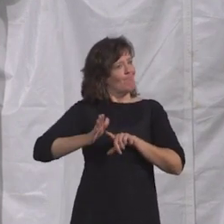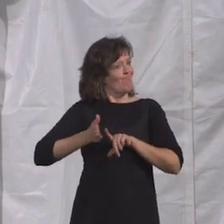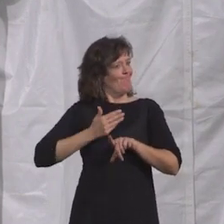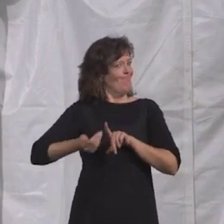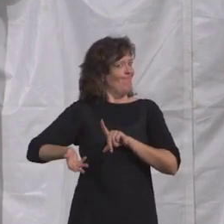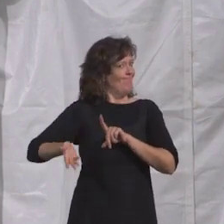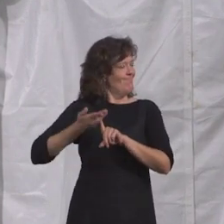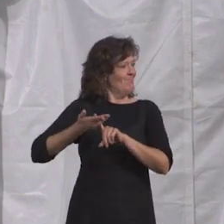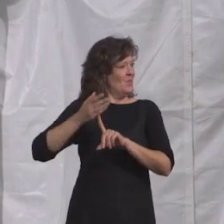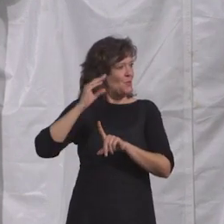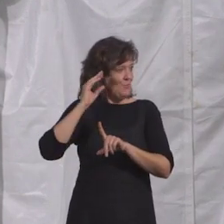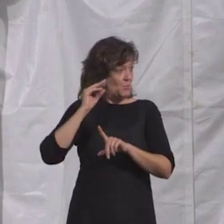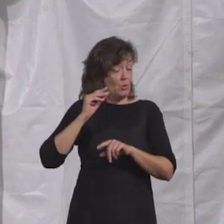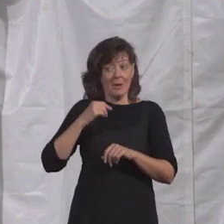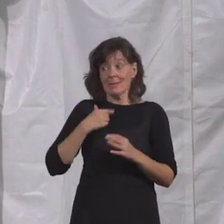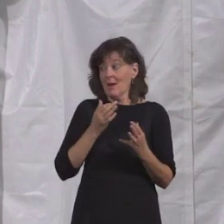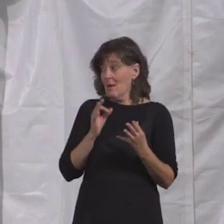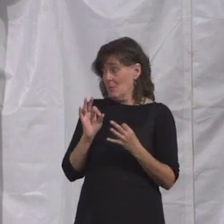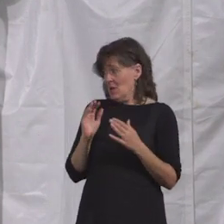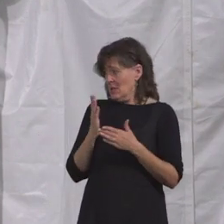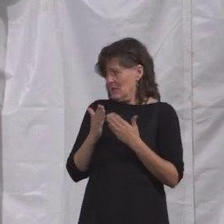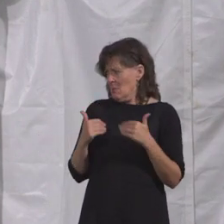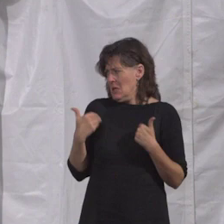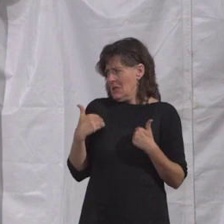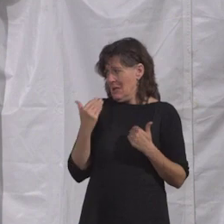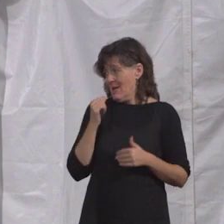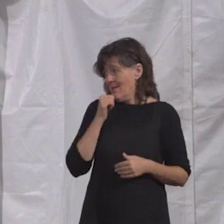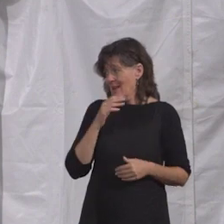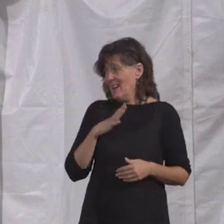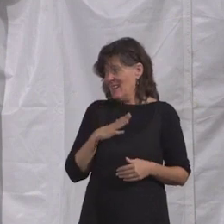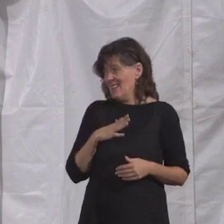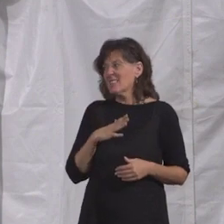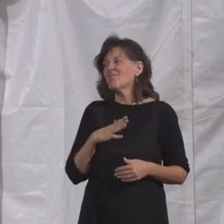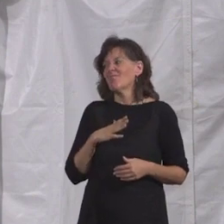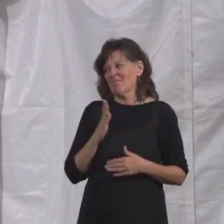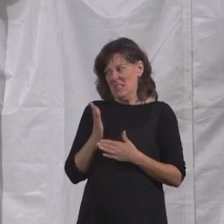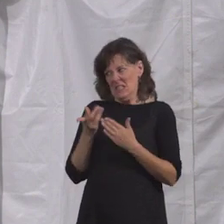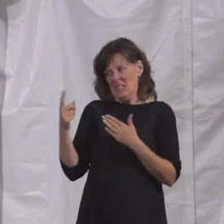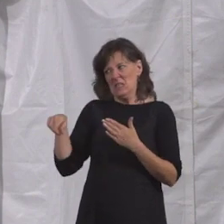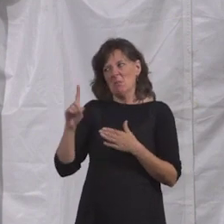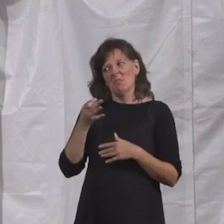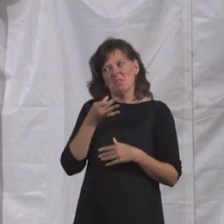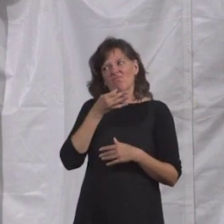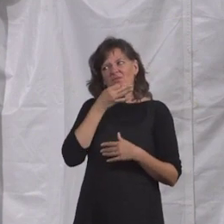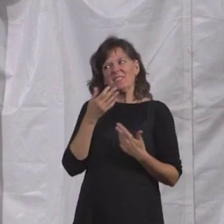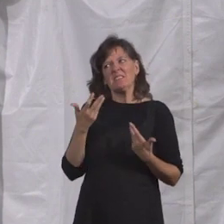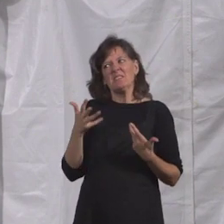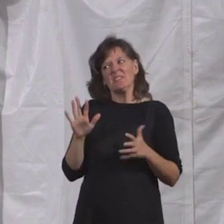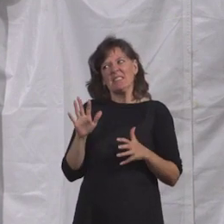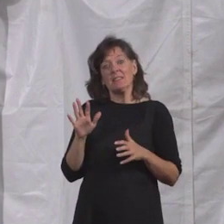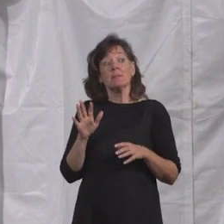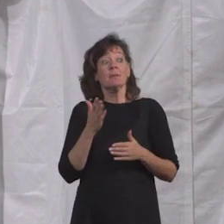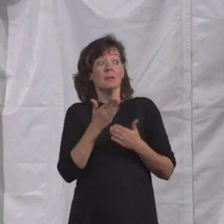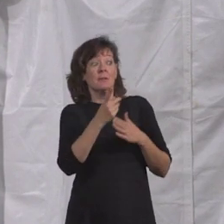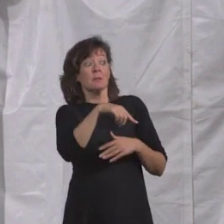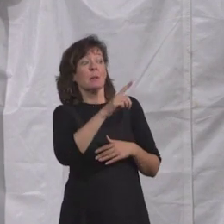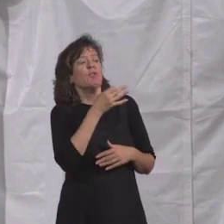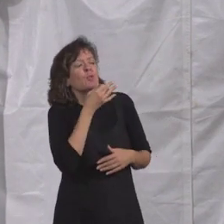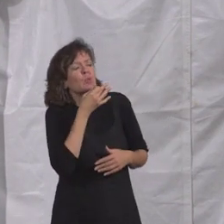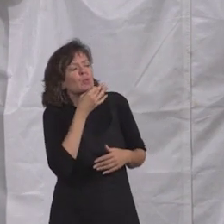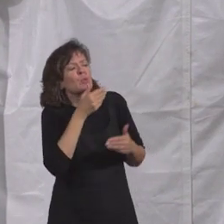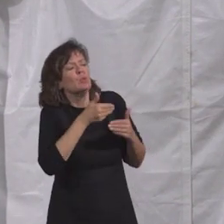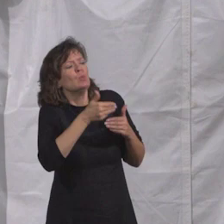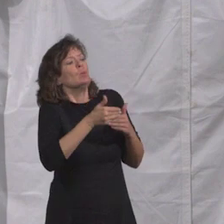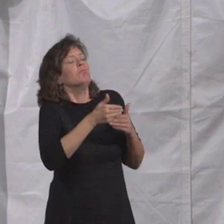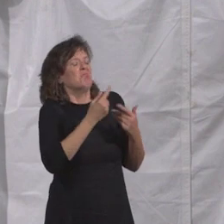this tent, and I imagine some of you have already discovered this voice, and some of you are on the verge of discovering this